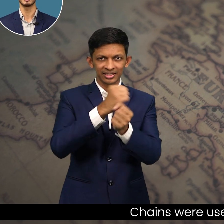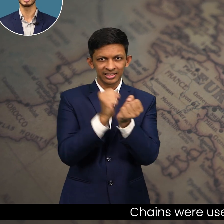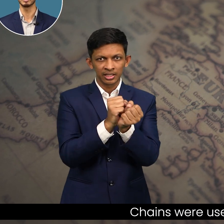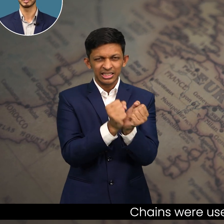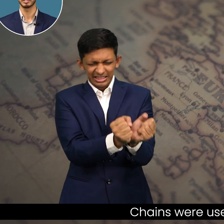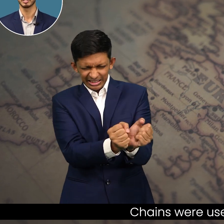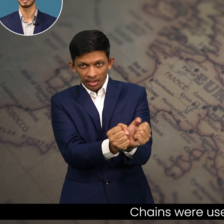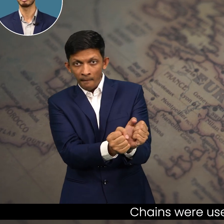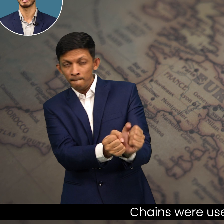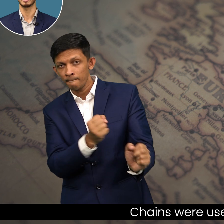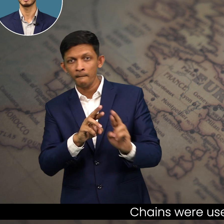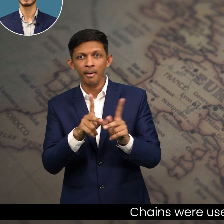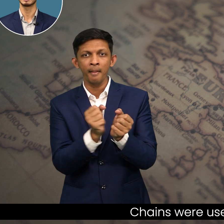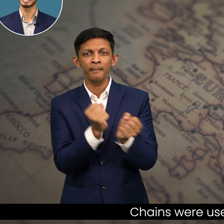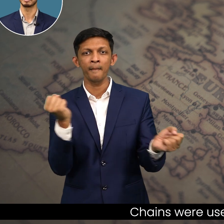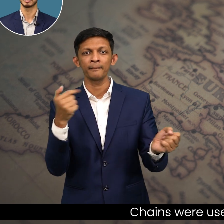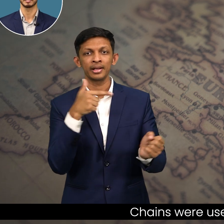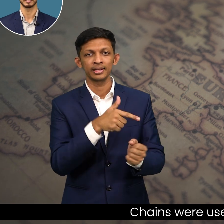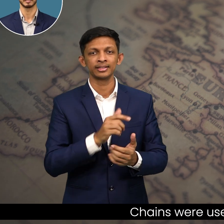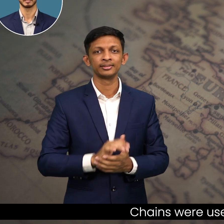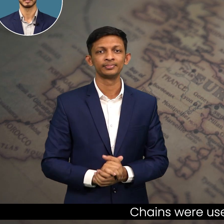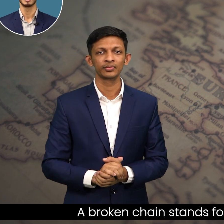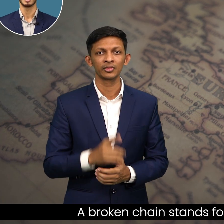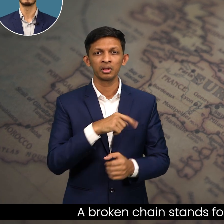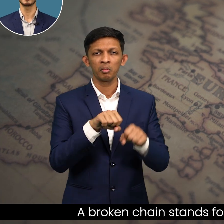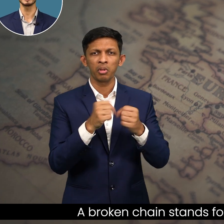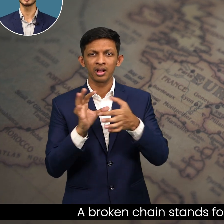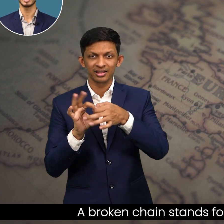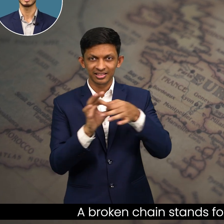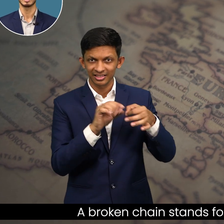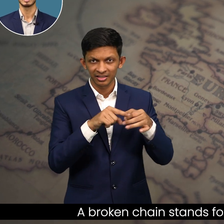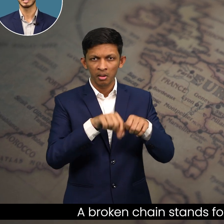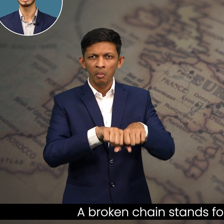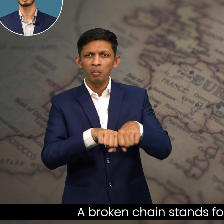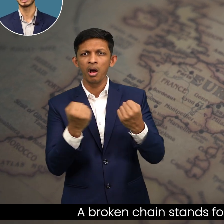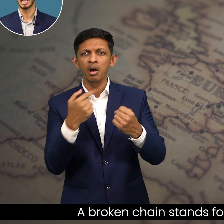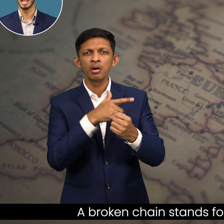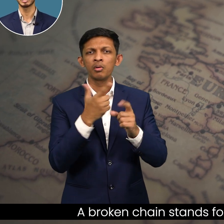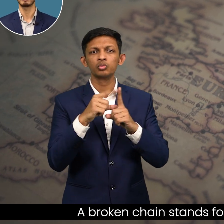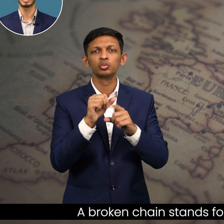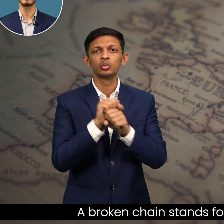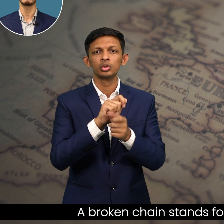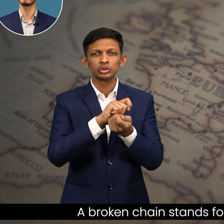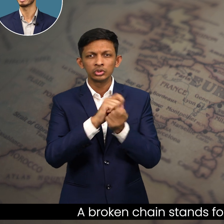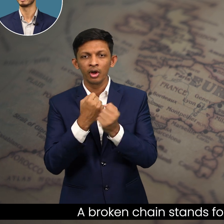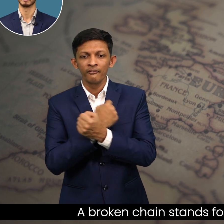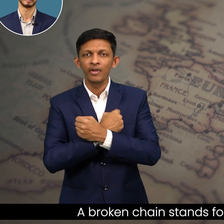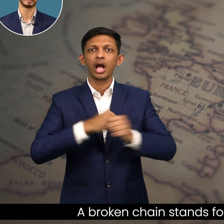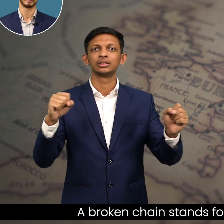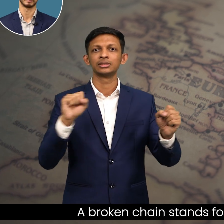Chains were used to fetter slaves. A broken chain stands for the act of becoming